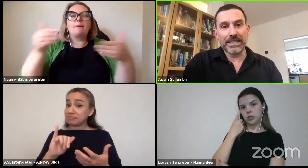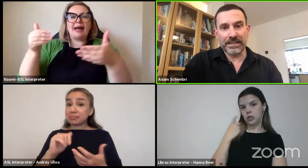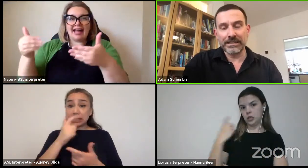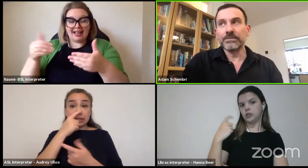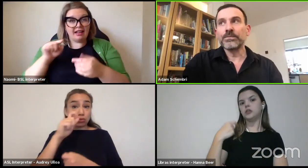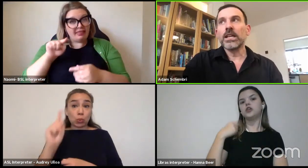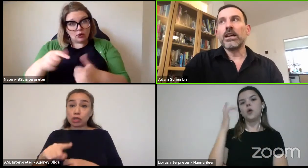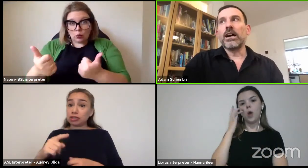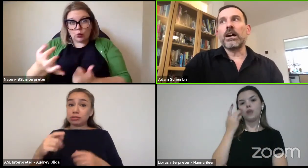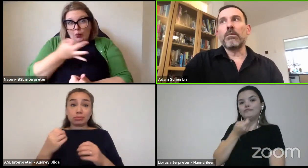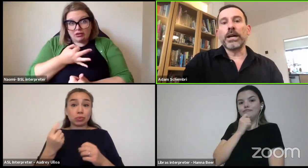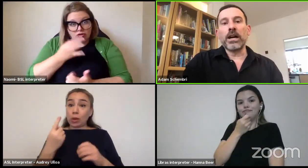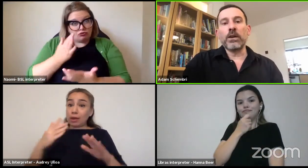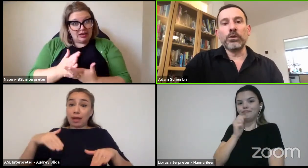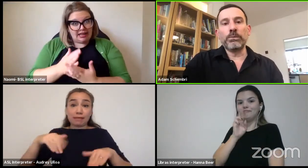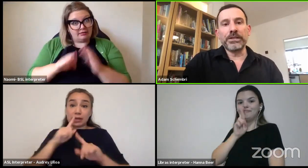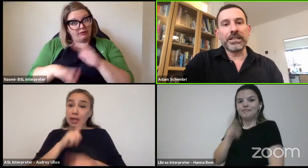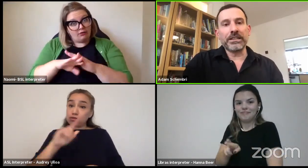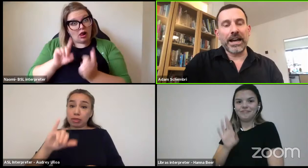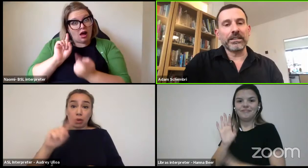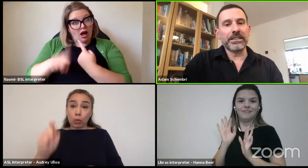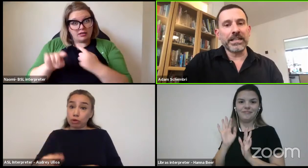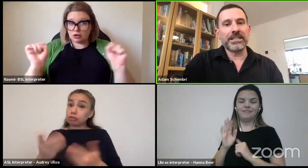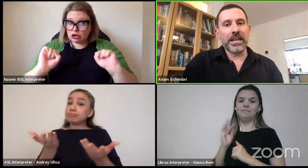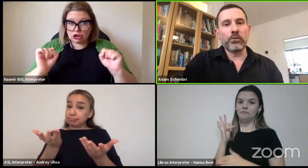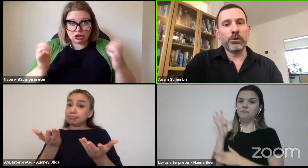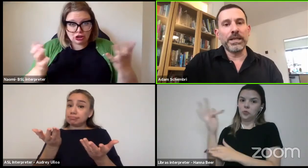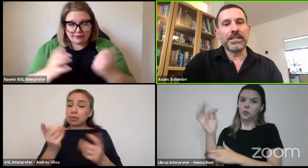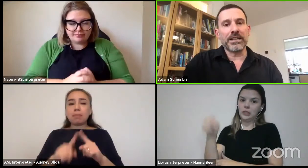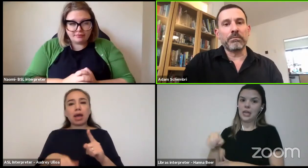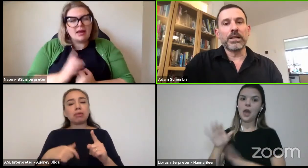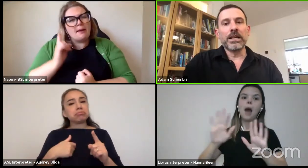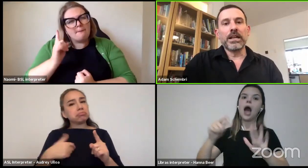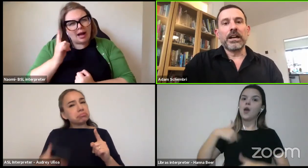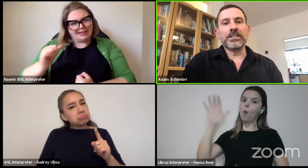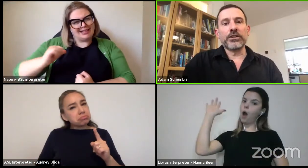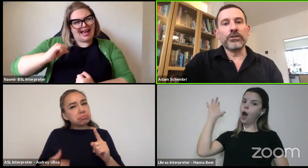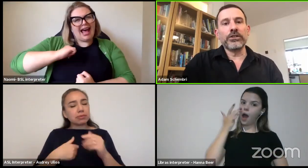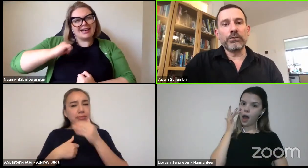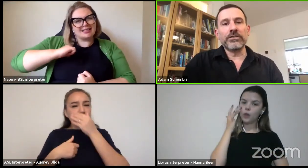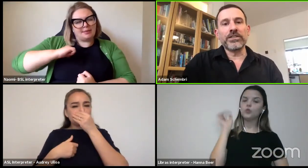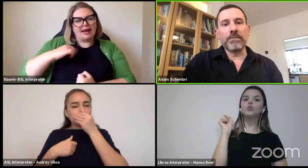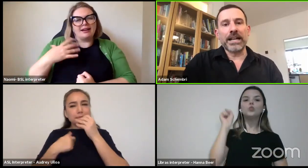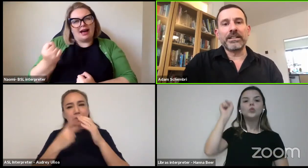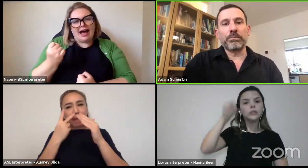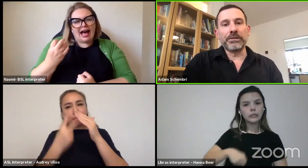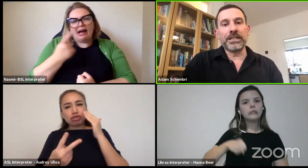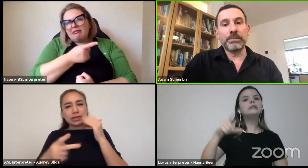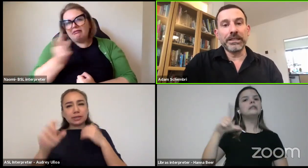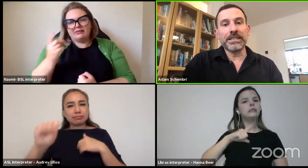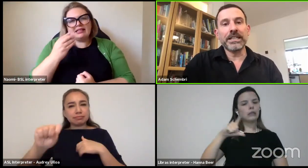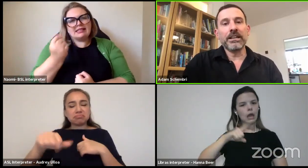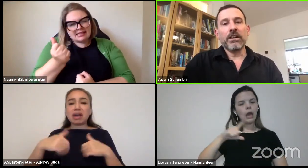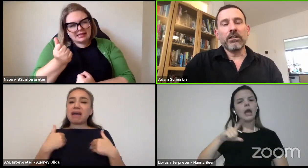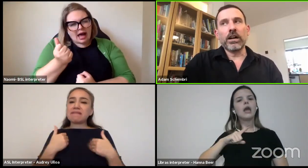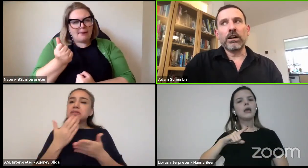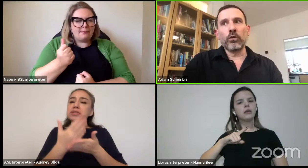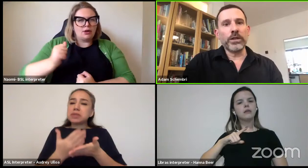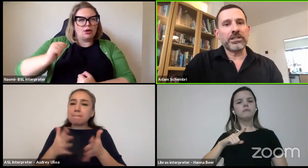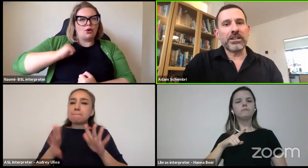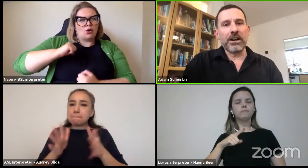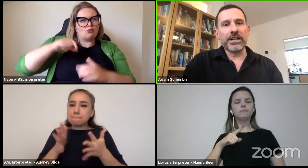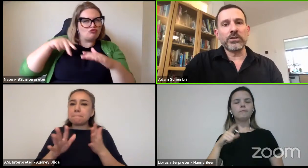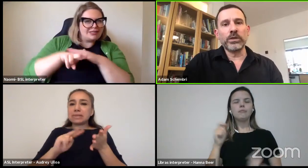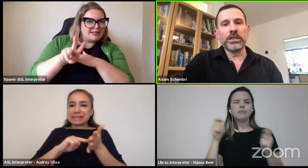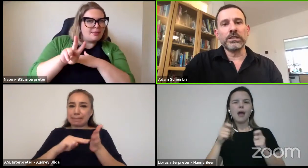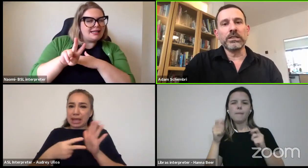be answered. But I would predict that, yes, there would be some certain degree of semantic predictability for